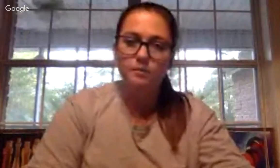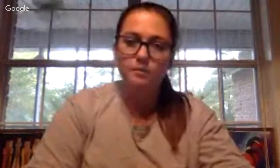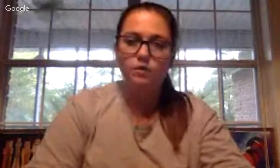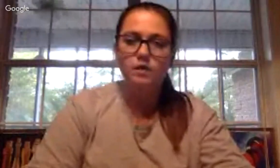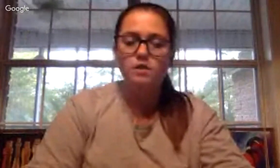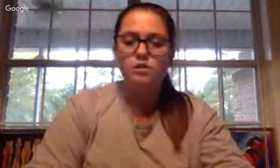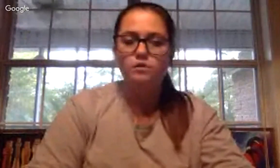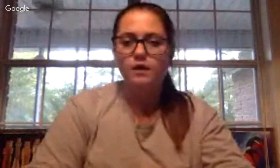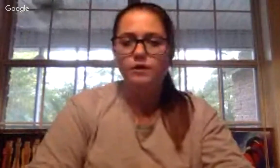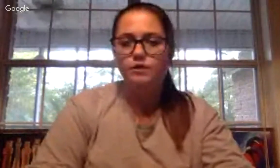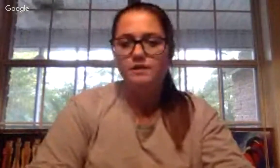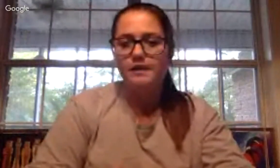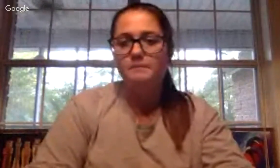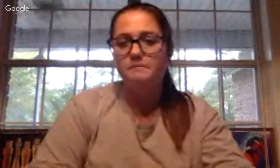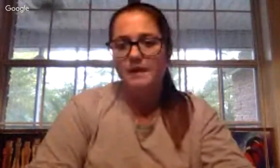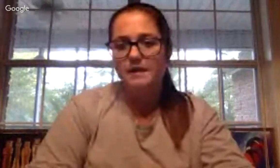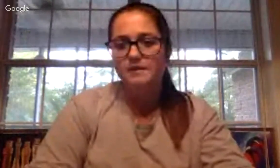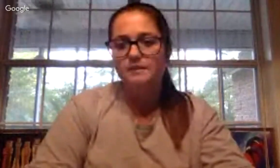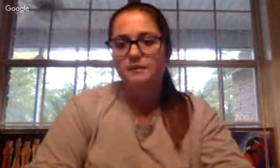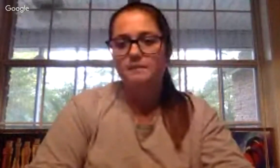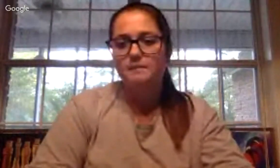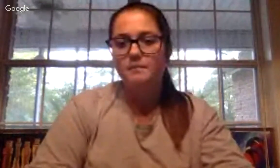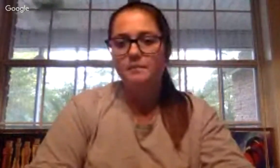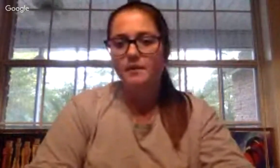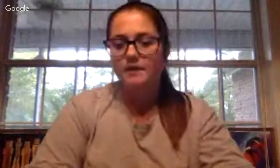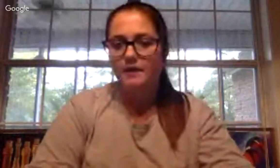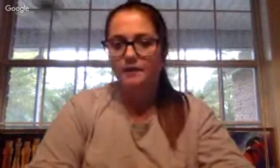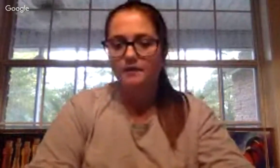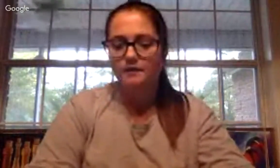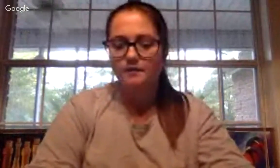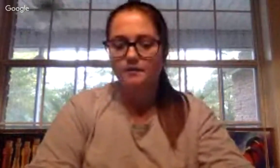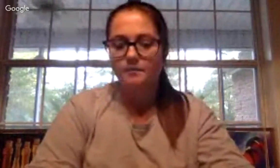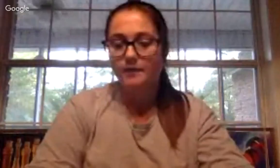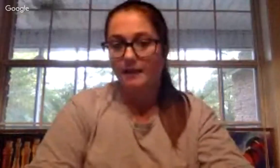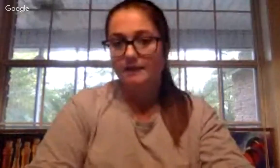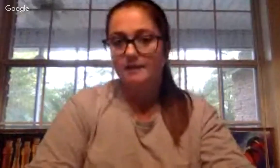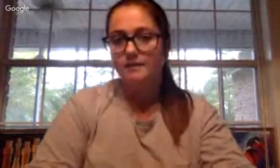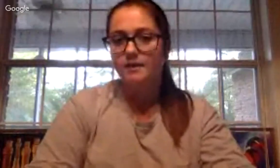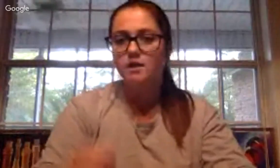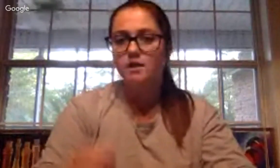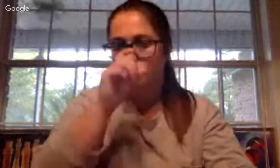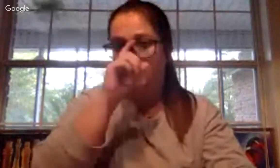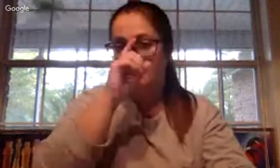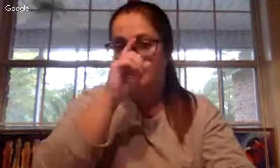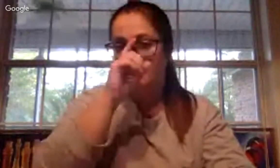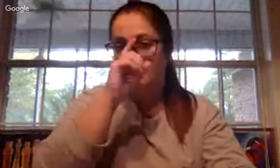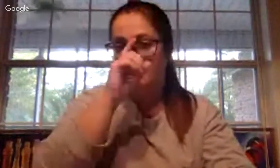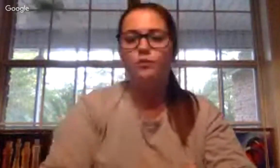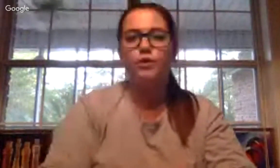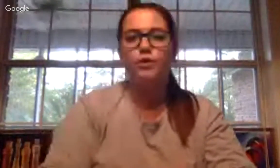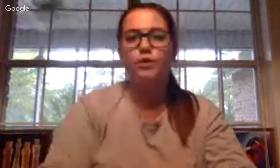people do not understand the mand being placed. So if I were in